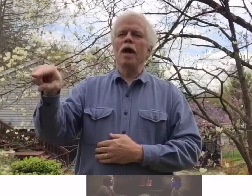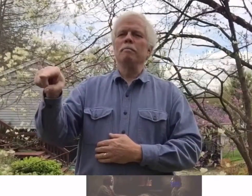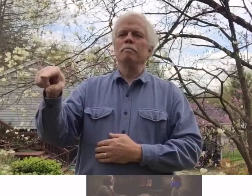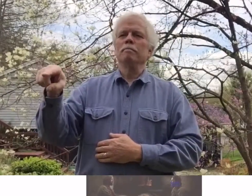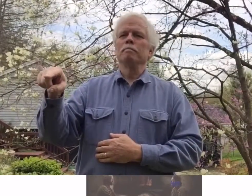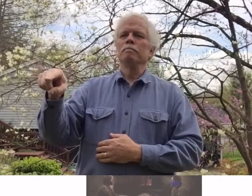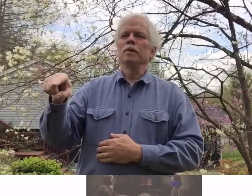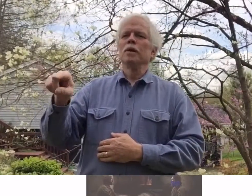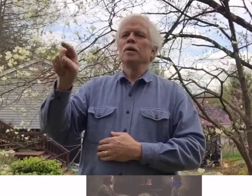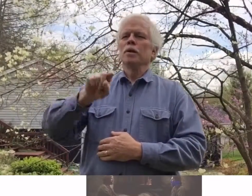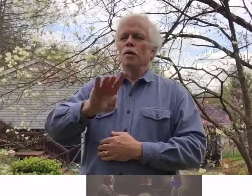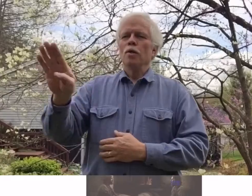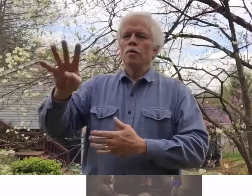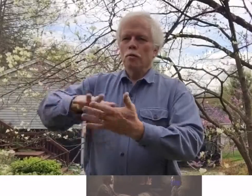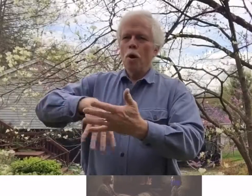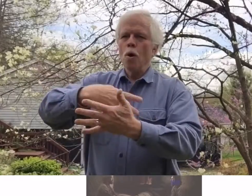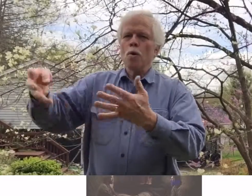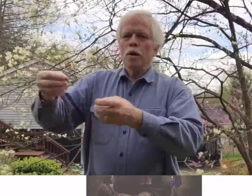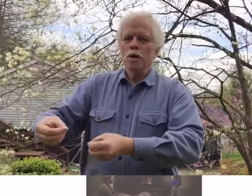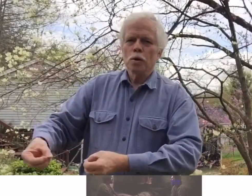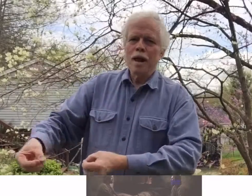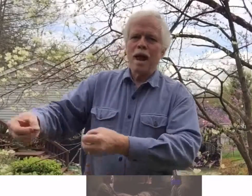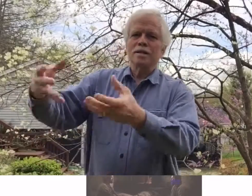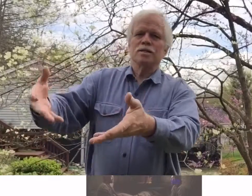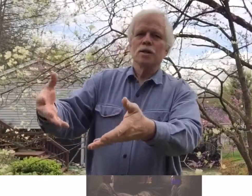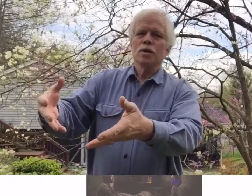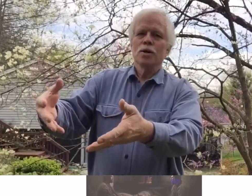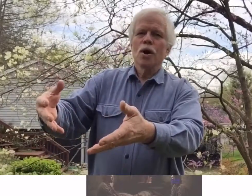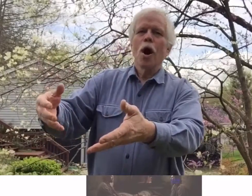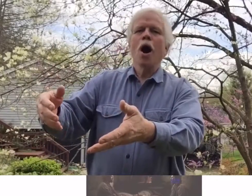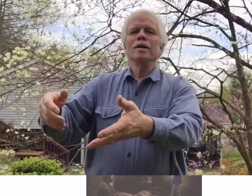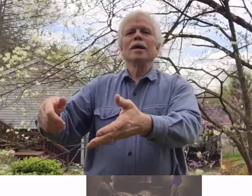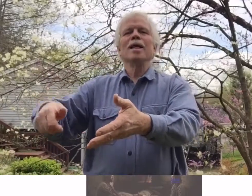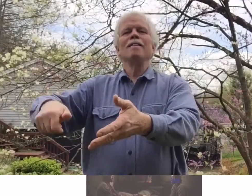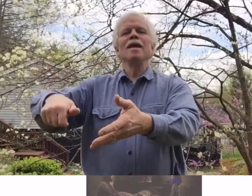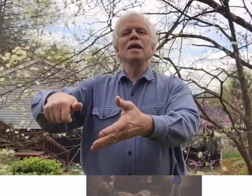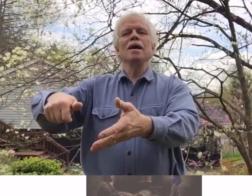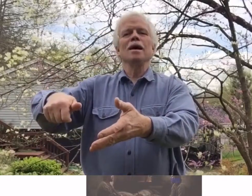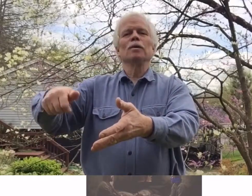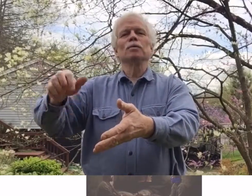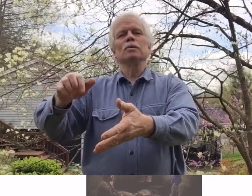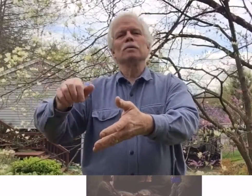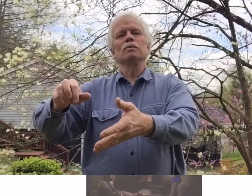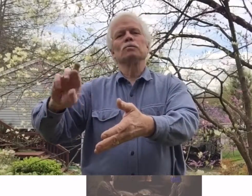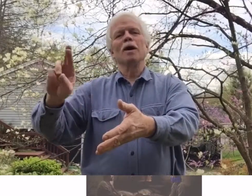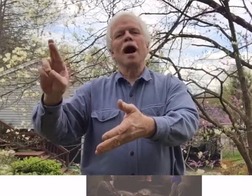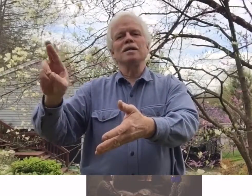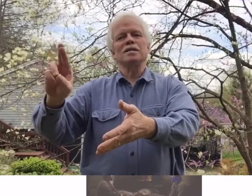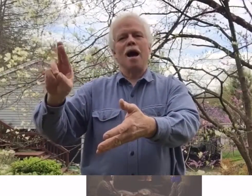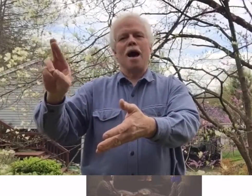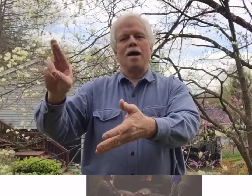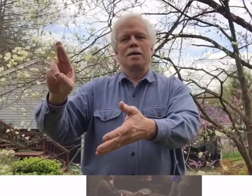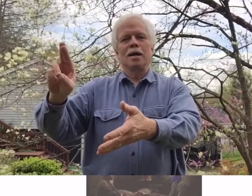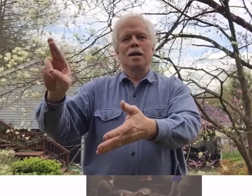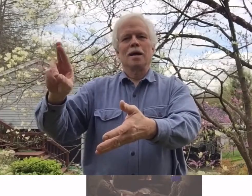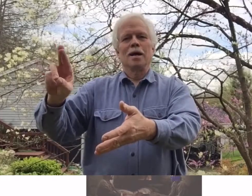them, throw your nets on the right side